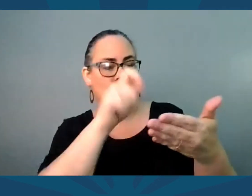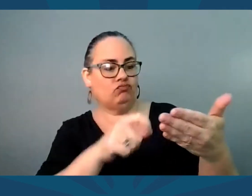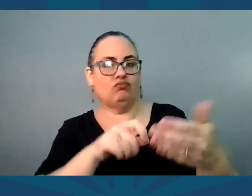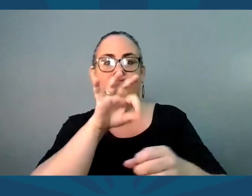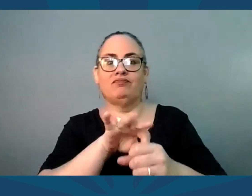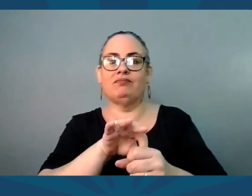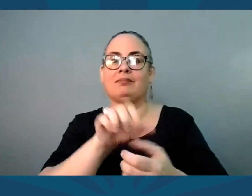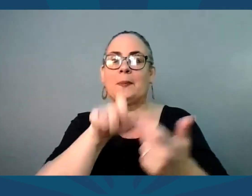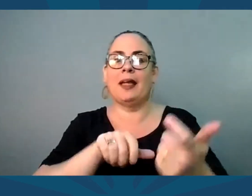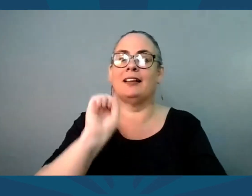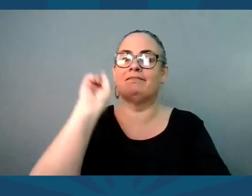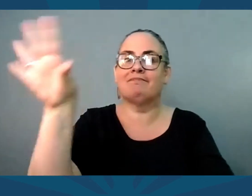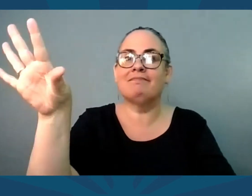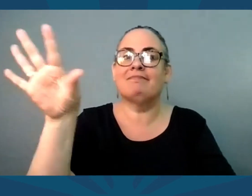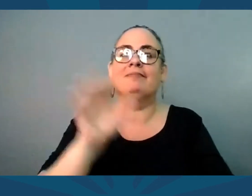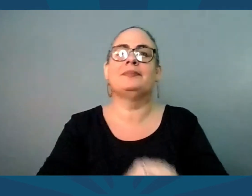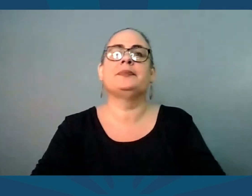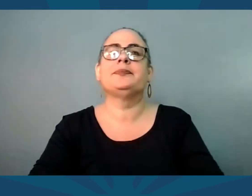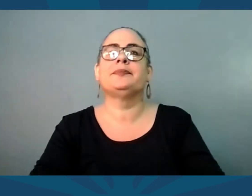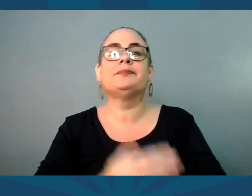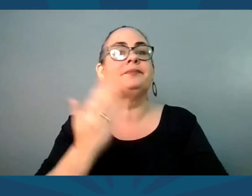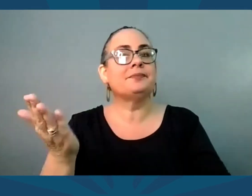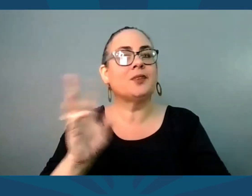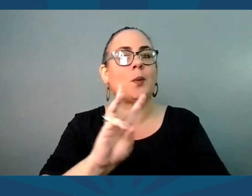an early ballot, and return a voted ballot.